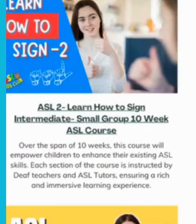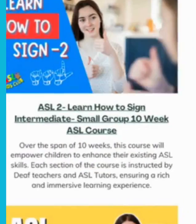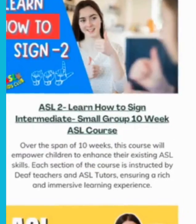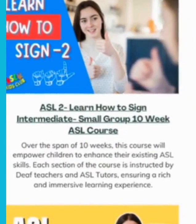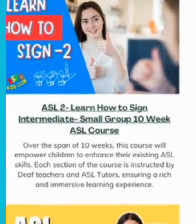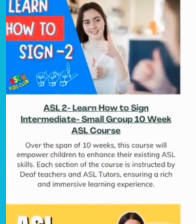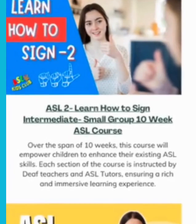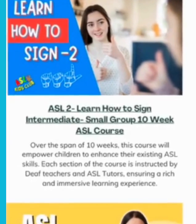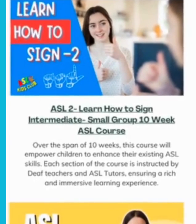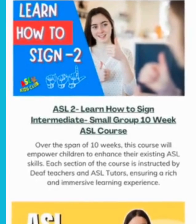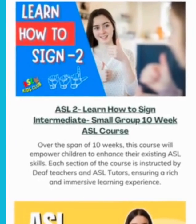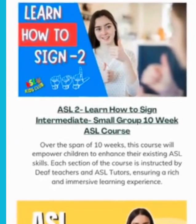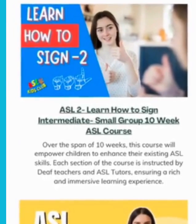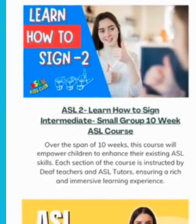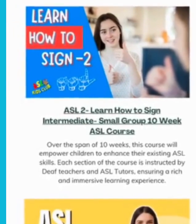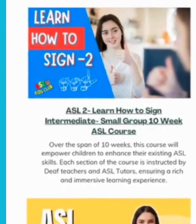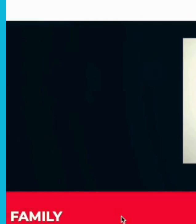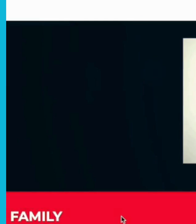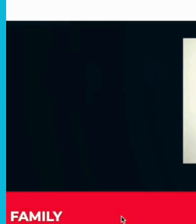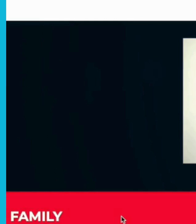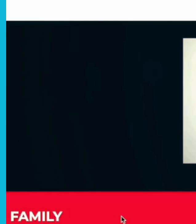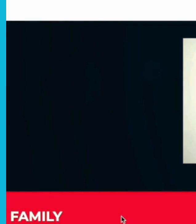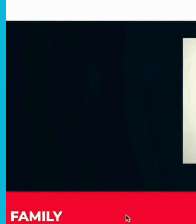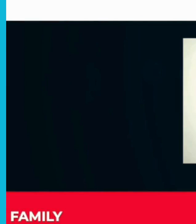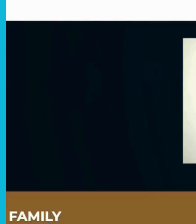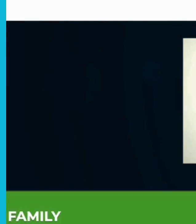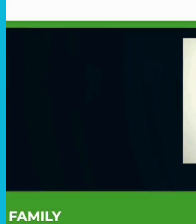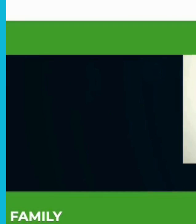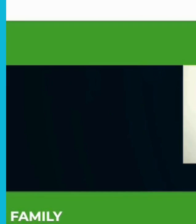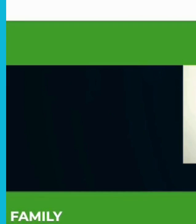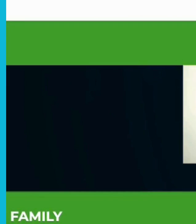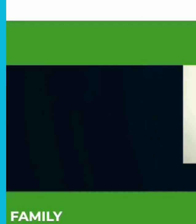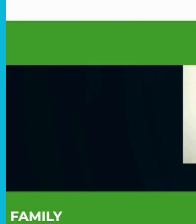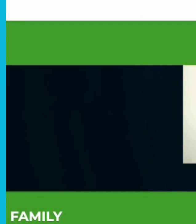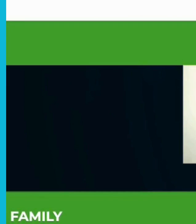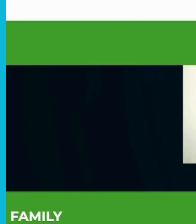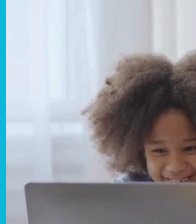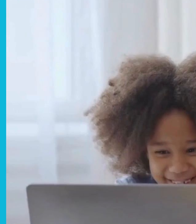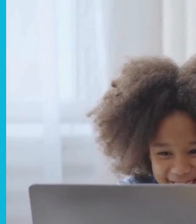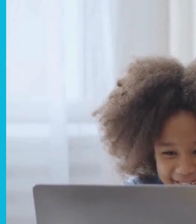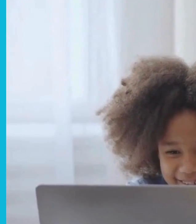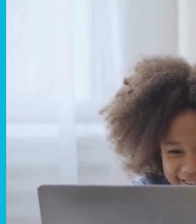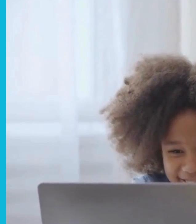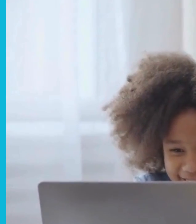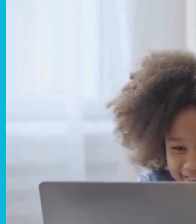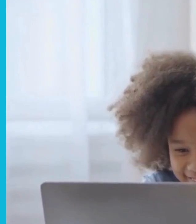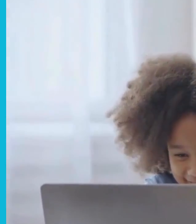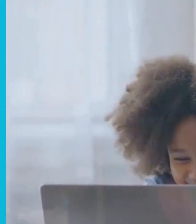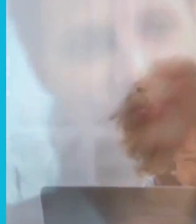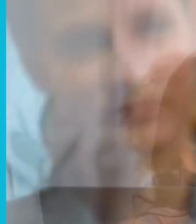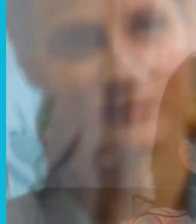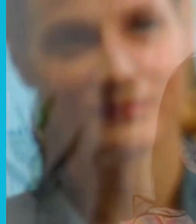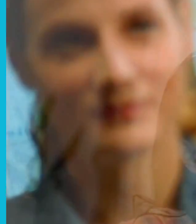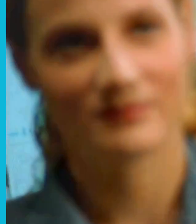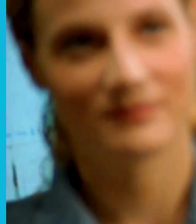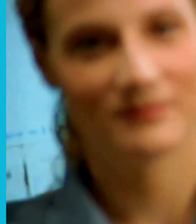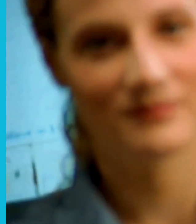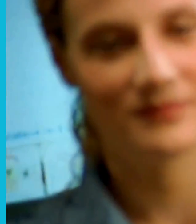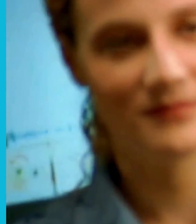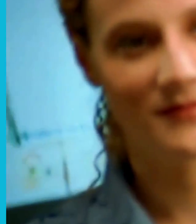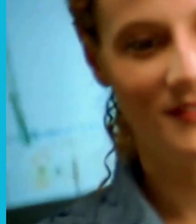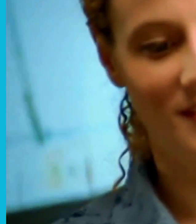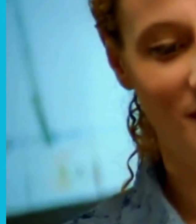thank you for watching. At the ASL Kids Club, we bring you live, interactive ASL classes for kids, all taught by awesome deaf